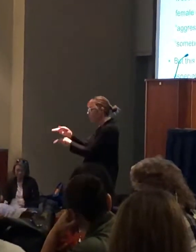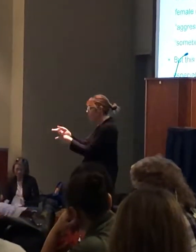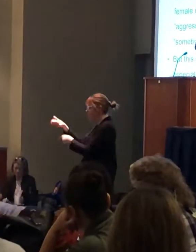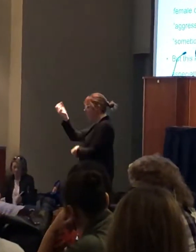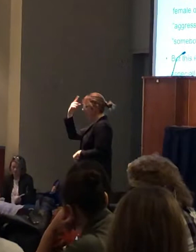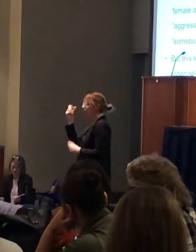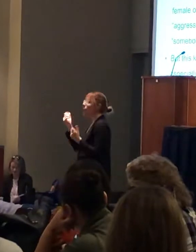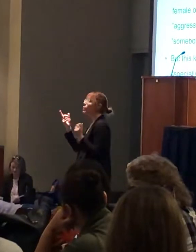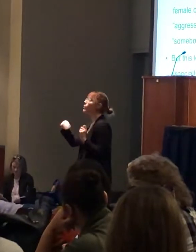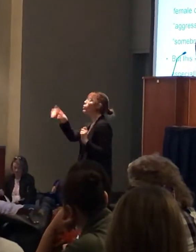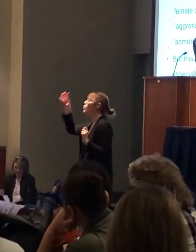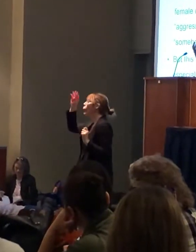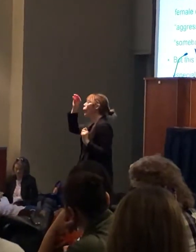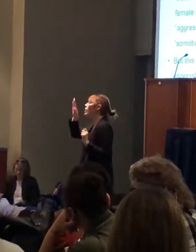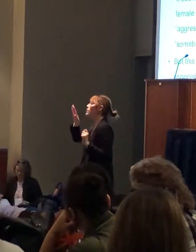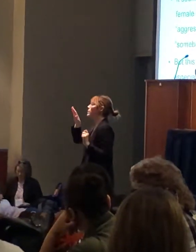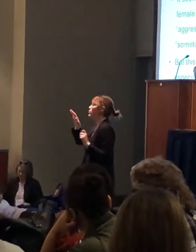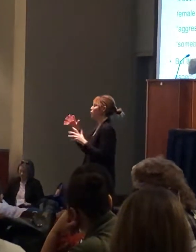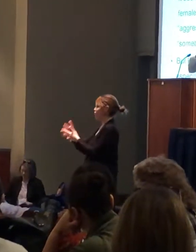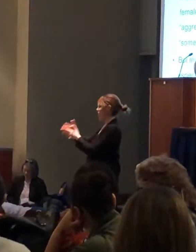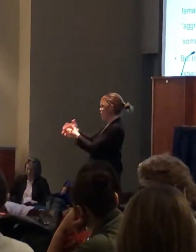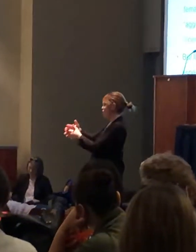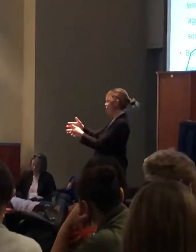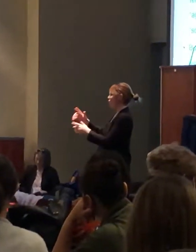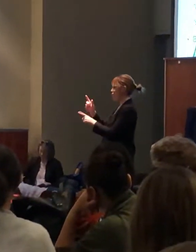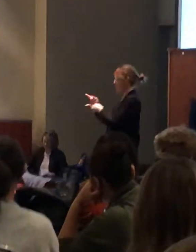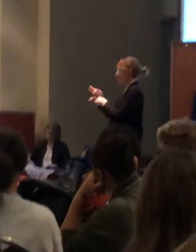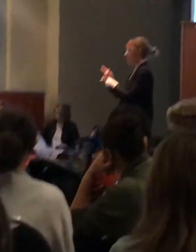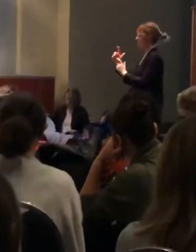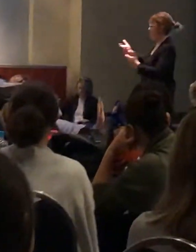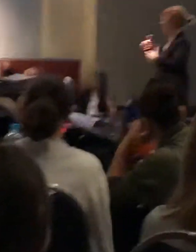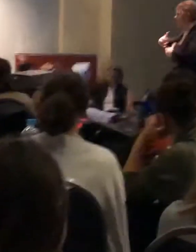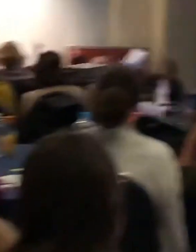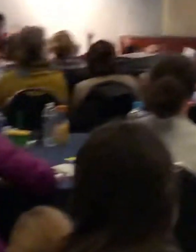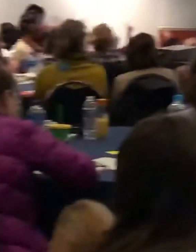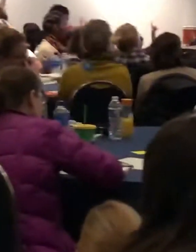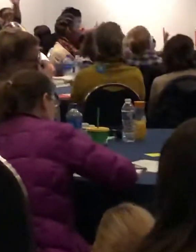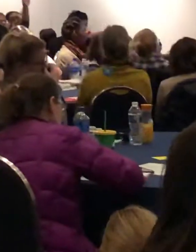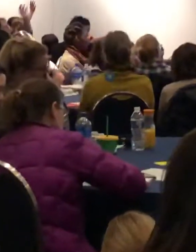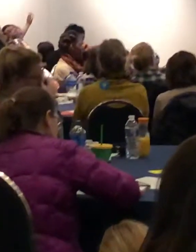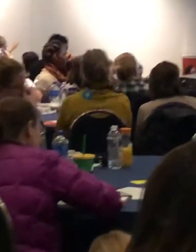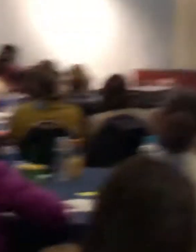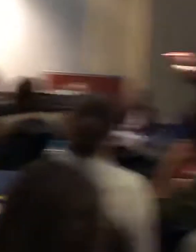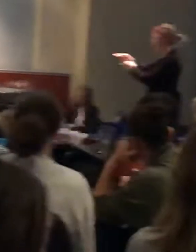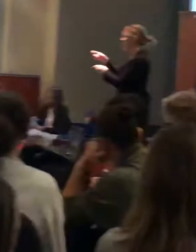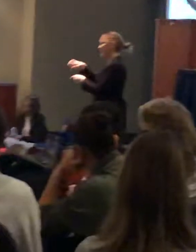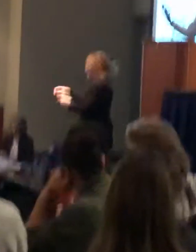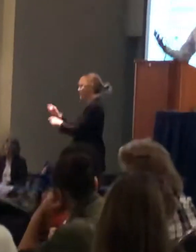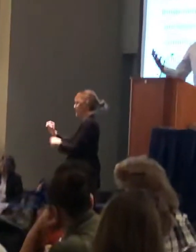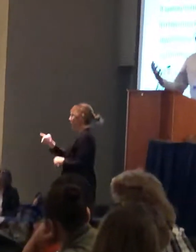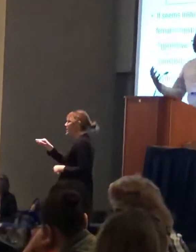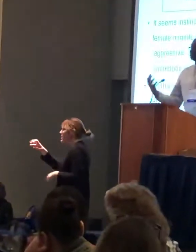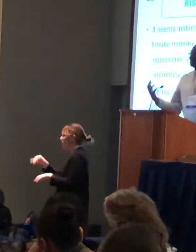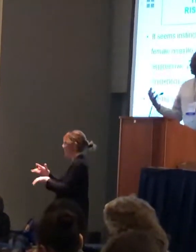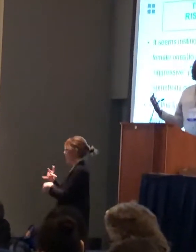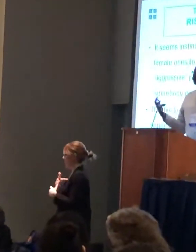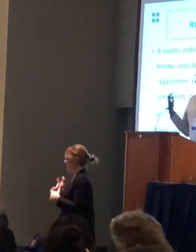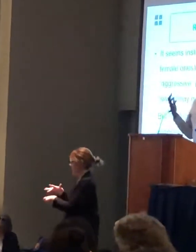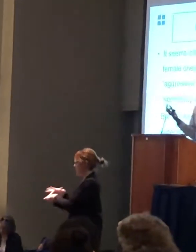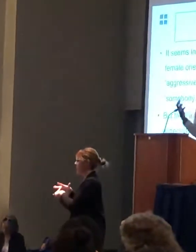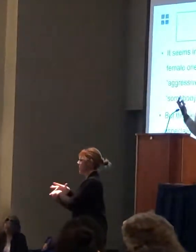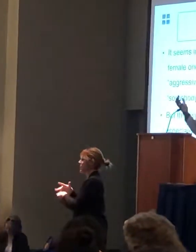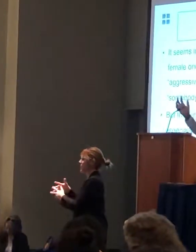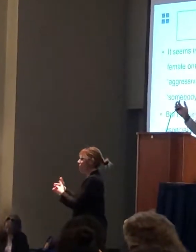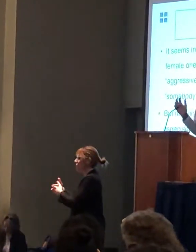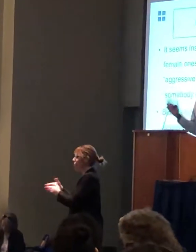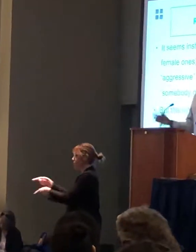Yeah, how many of your boys wrestle, that big body play? You know, they need that tactile, that feel.